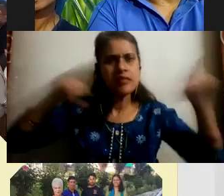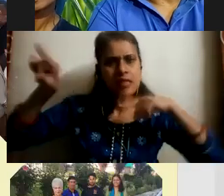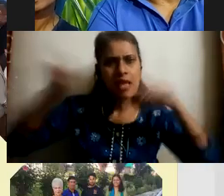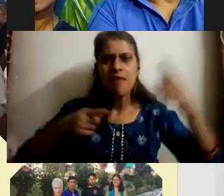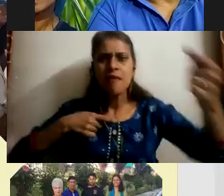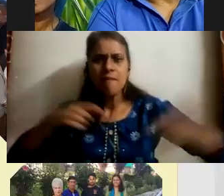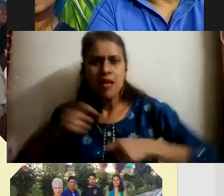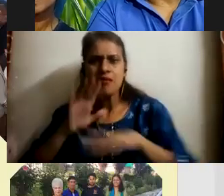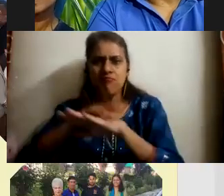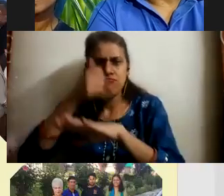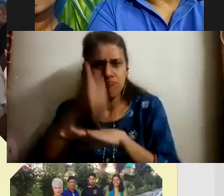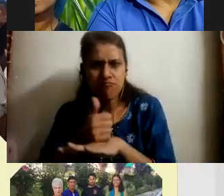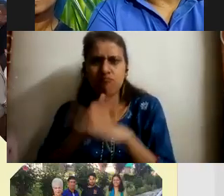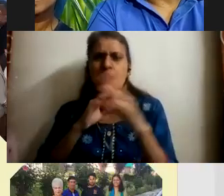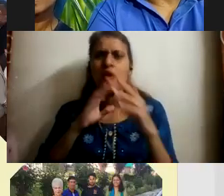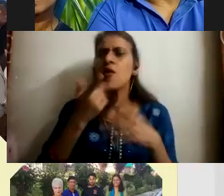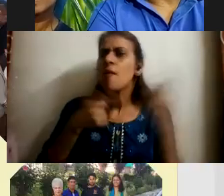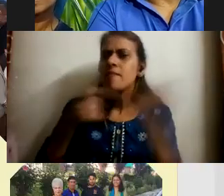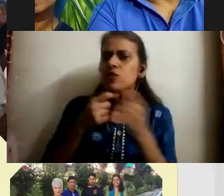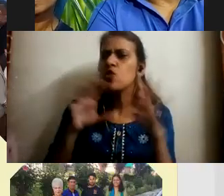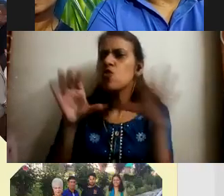businesses, talk to business communities. So this is